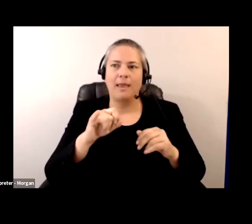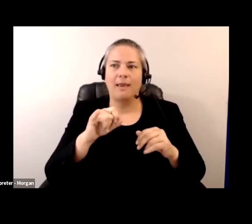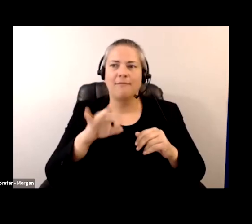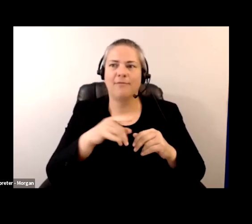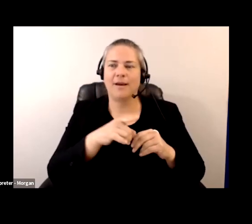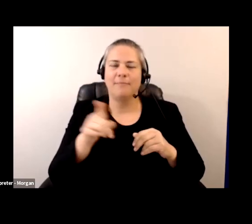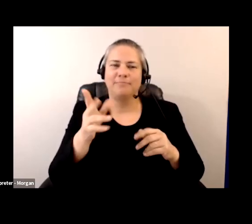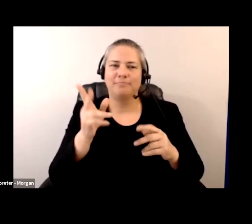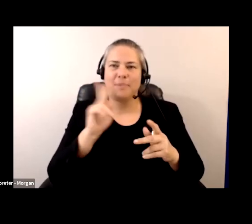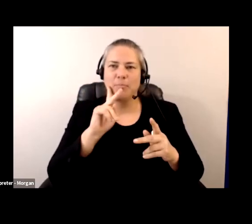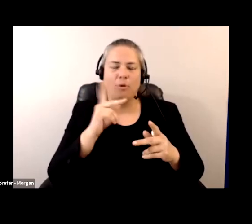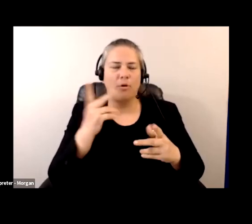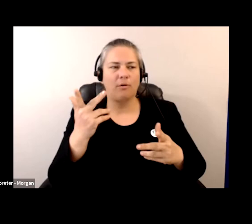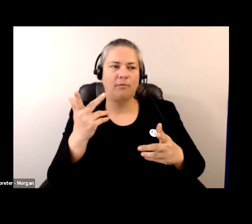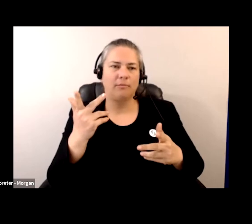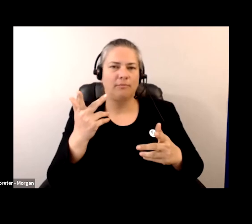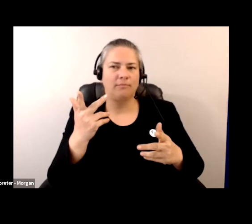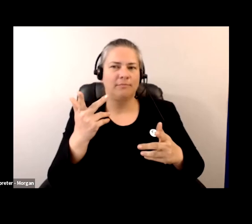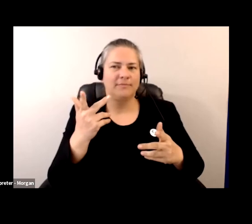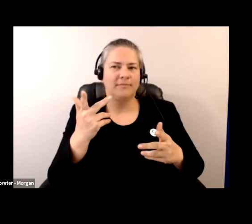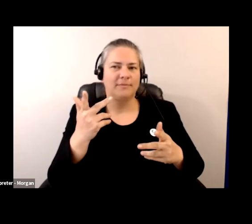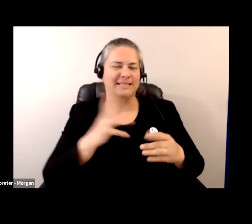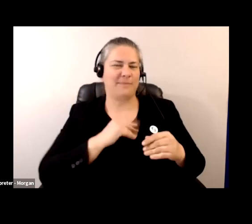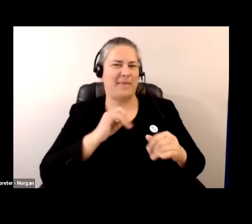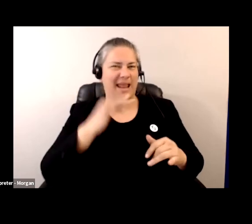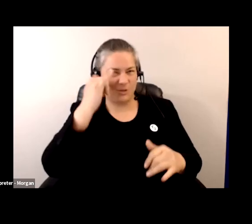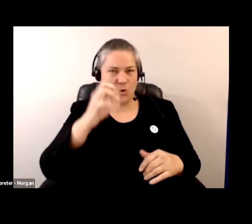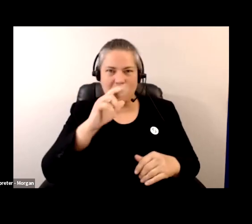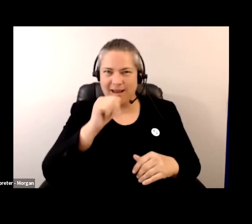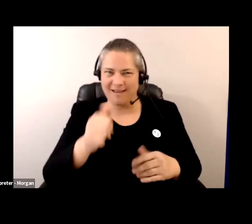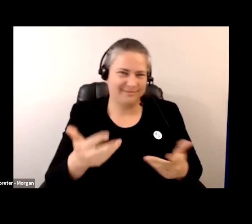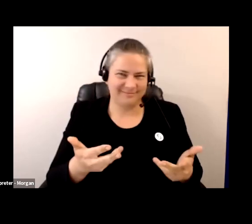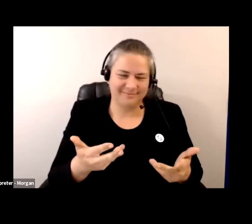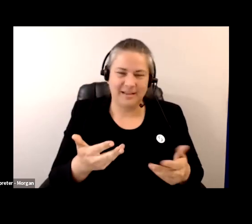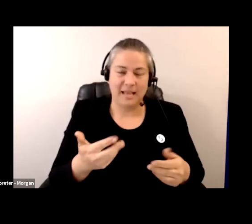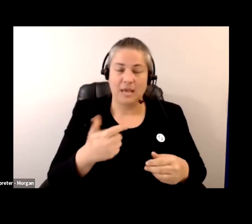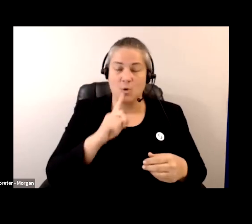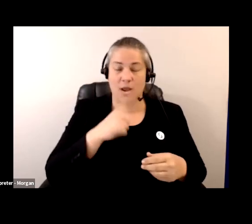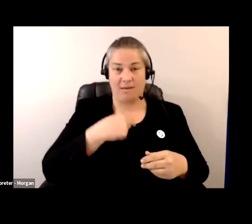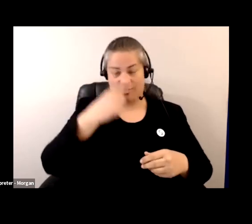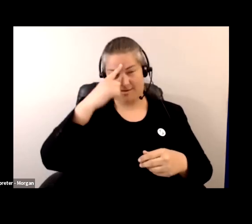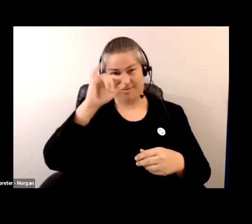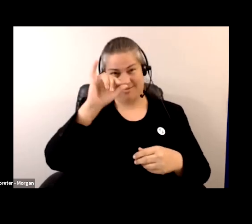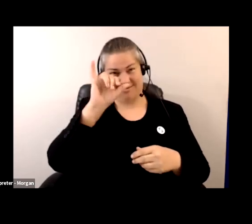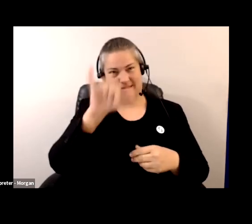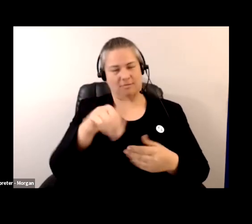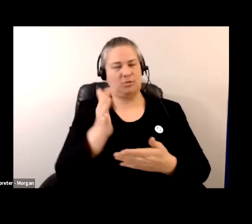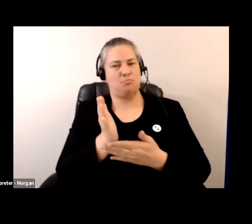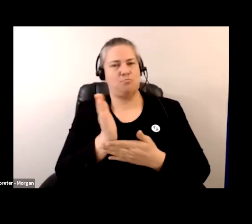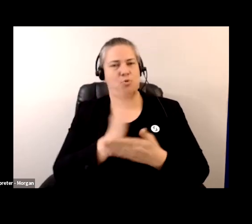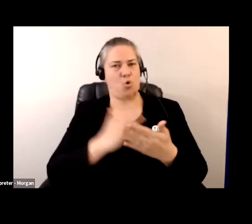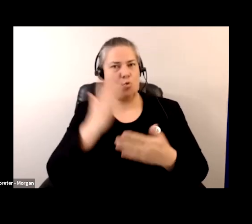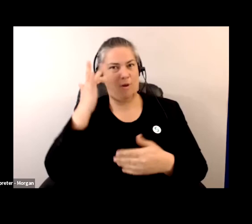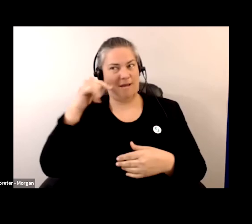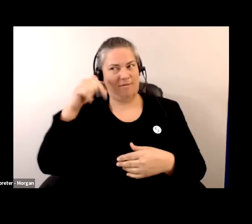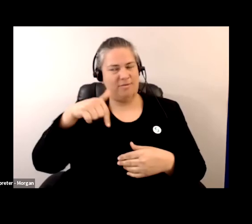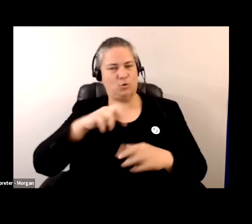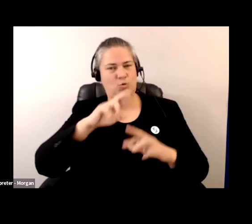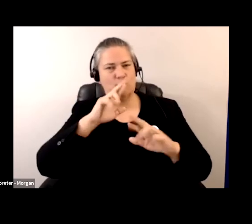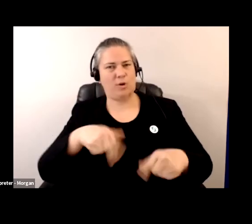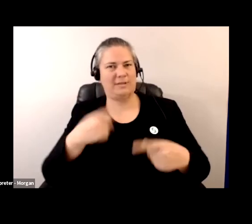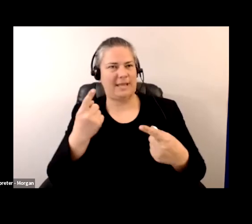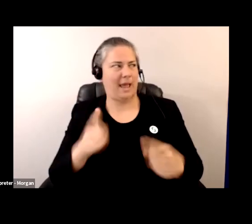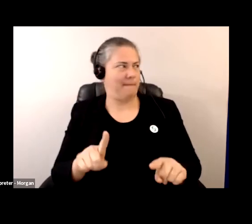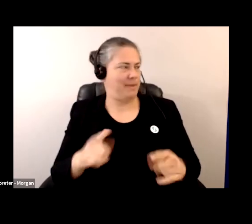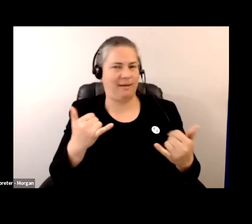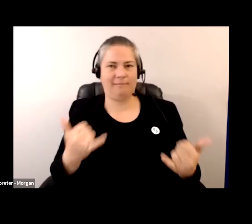the idea? Because again, I think it's part of why this report is happening at a